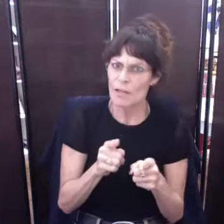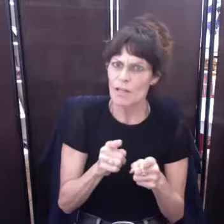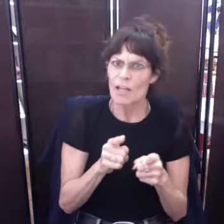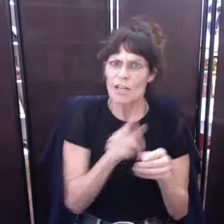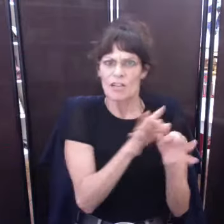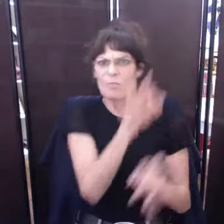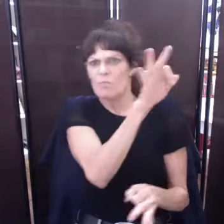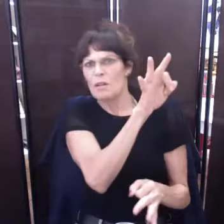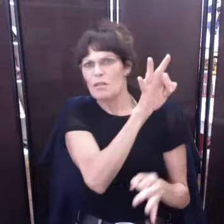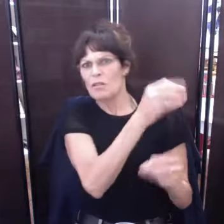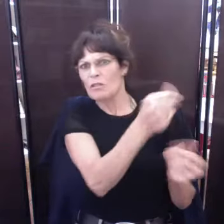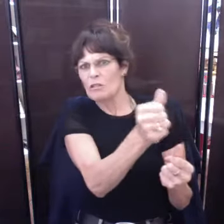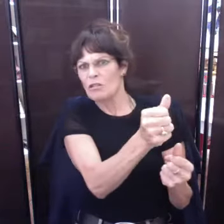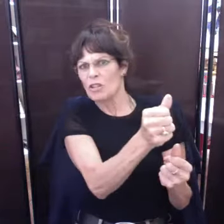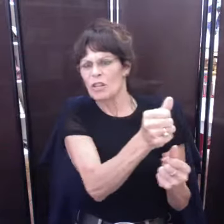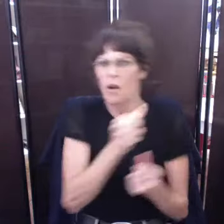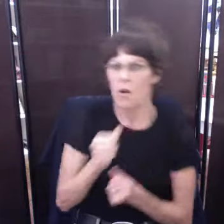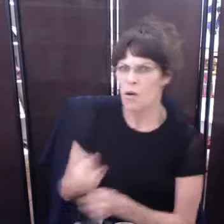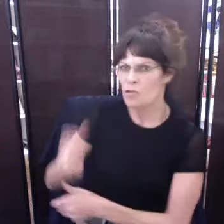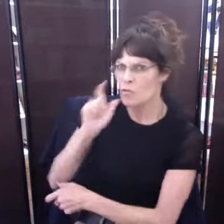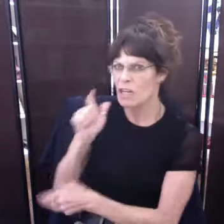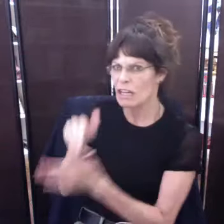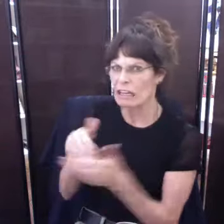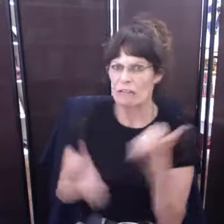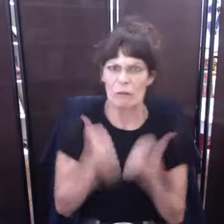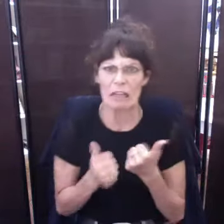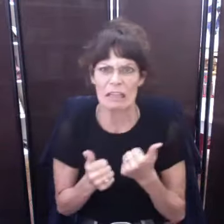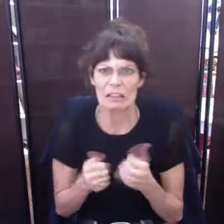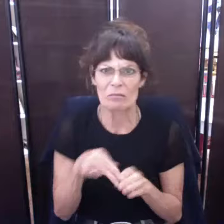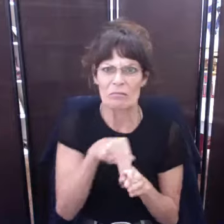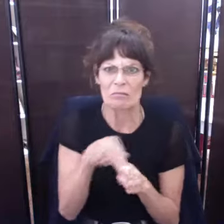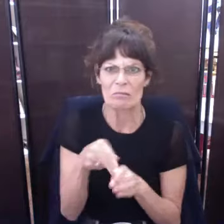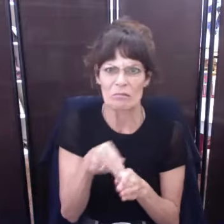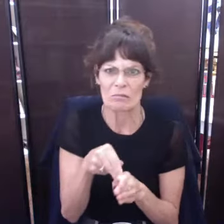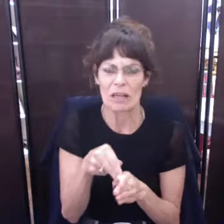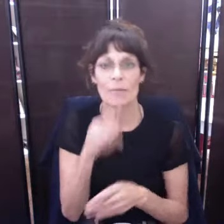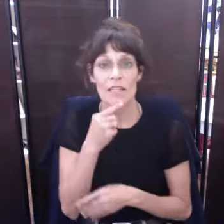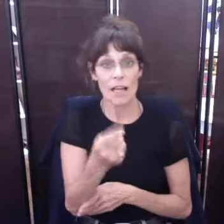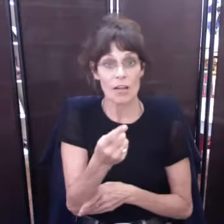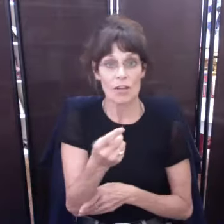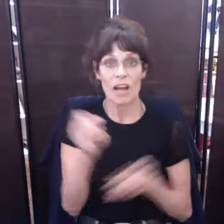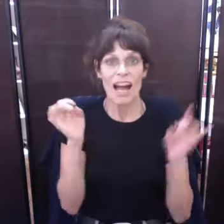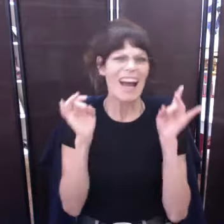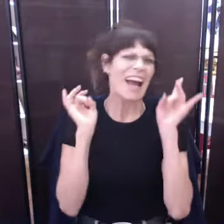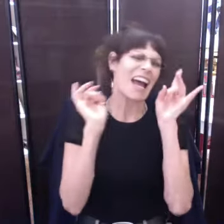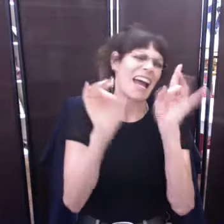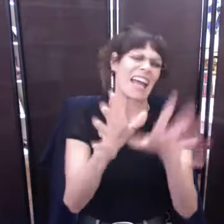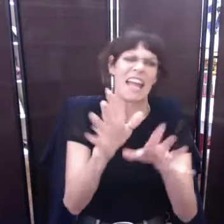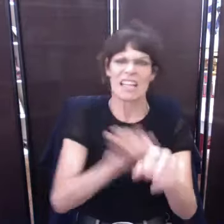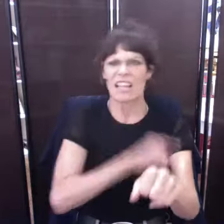drink again or use again or whatever your thing is. Let me tell you, I hate old timers that yell at me about